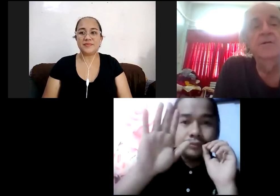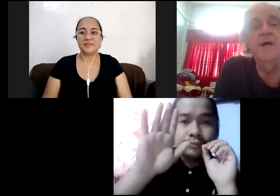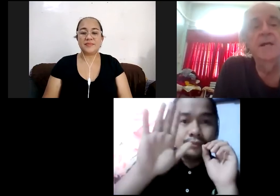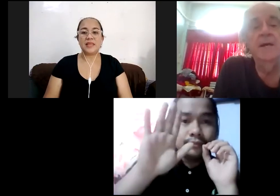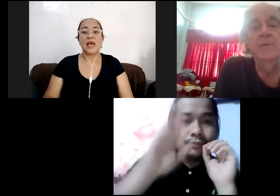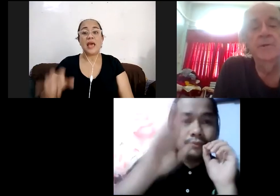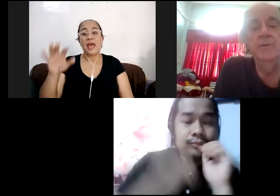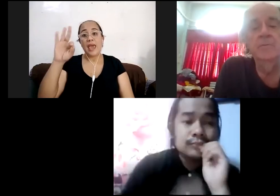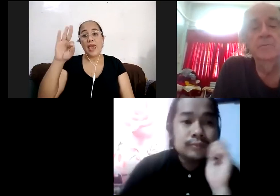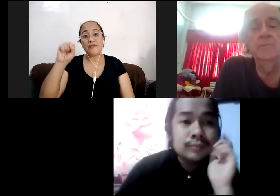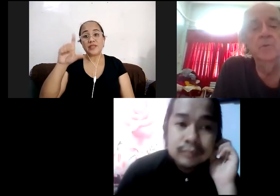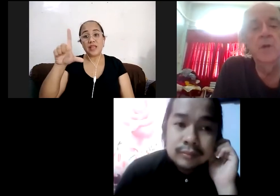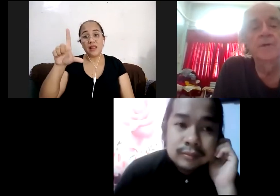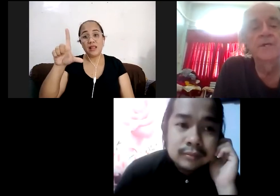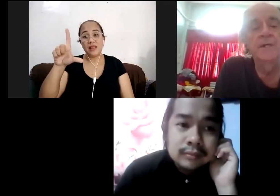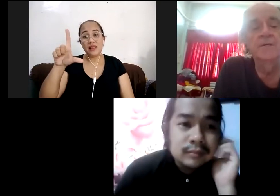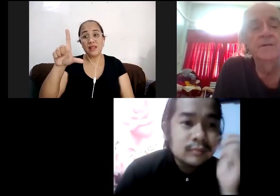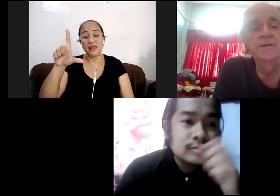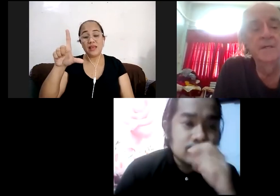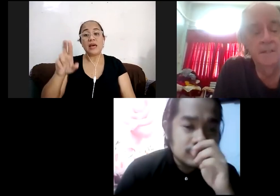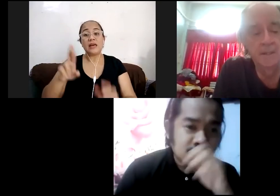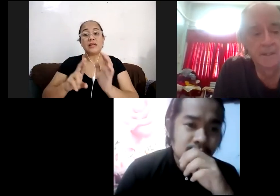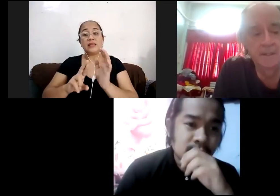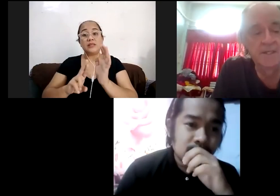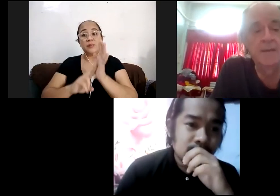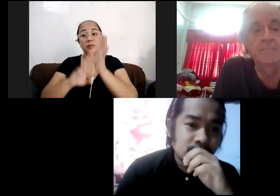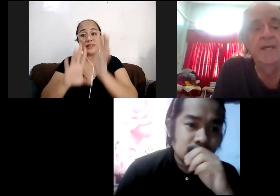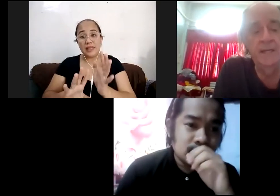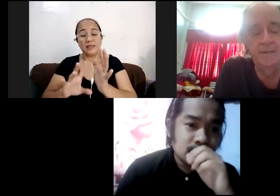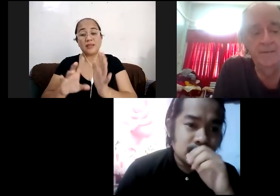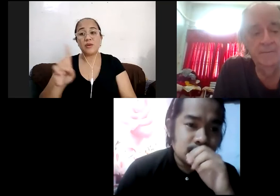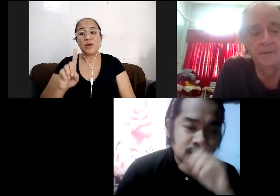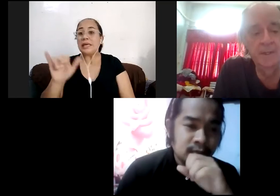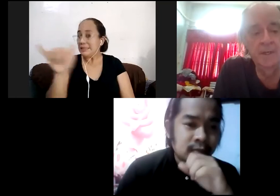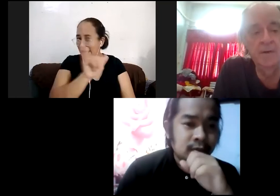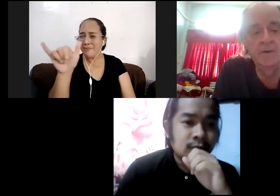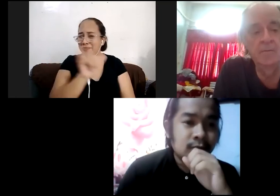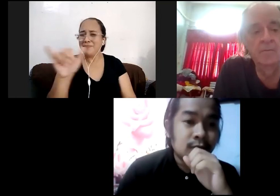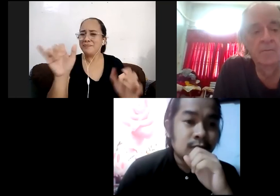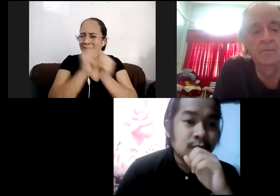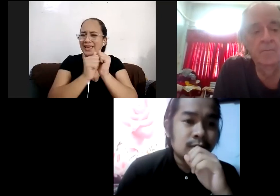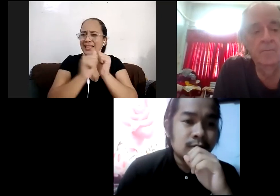Filipino Sign Language represents the same meanings,